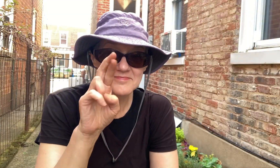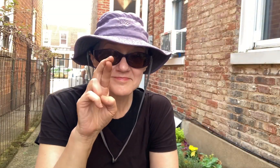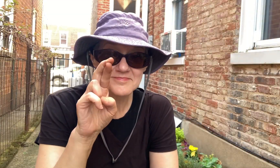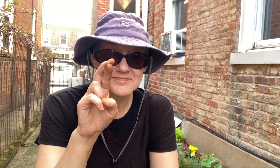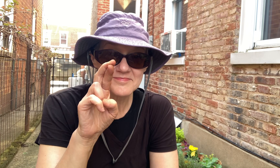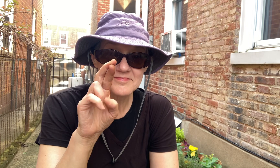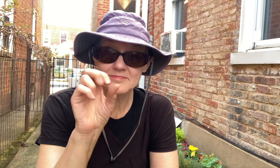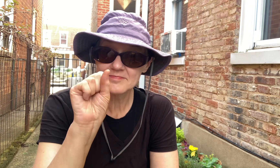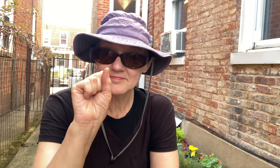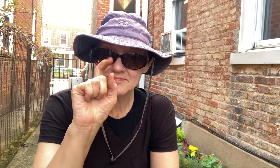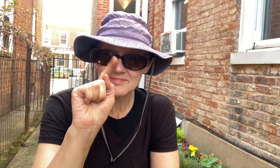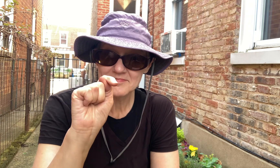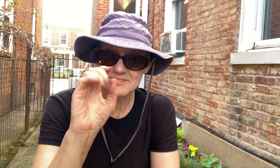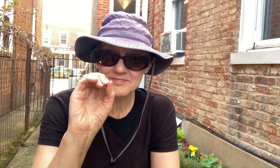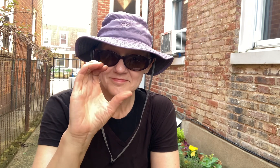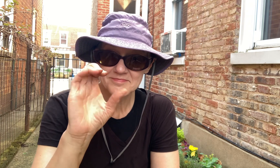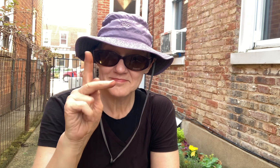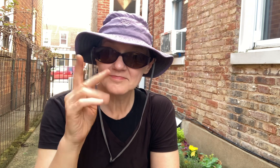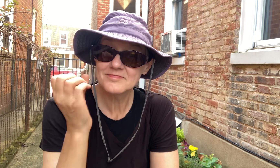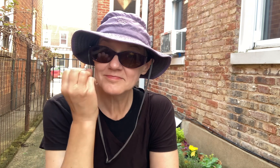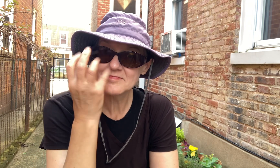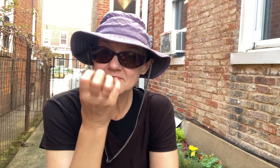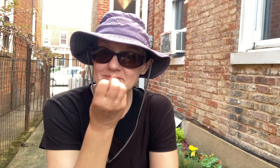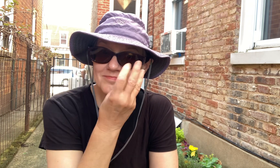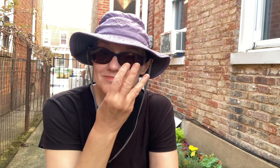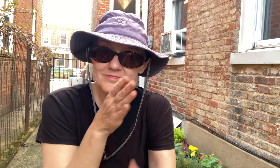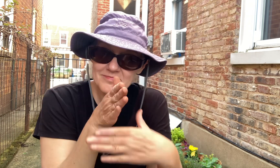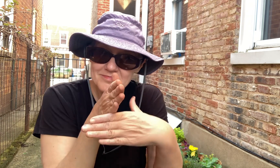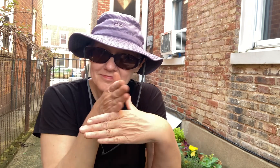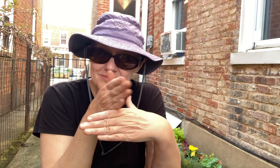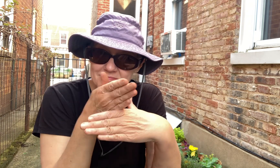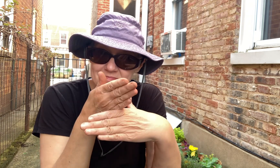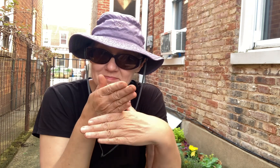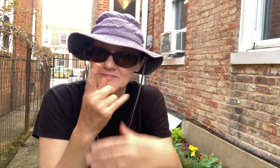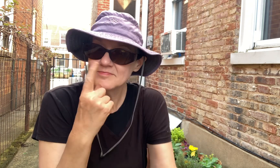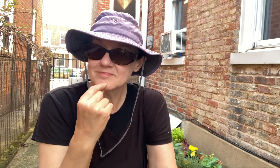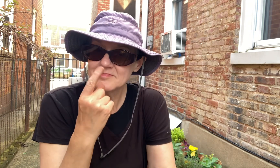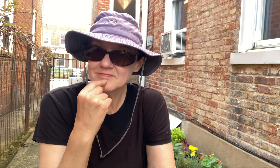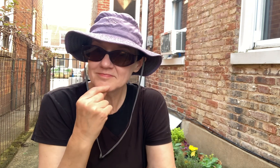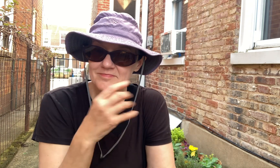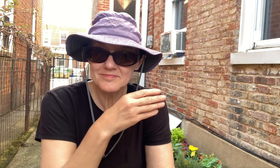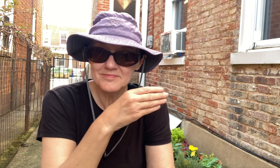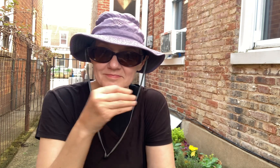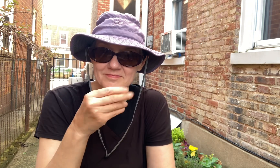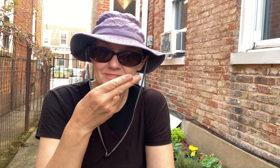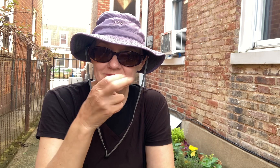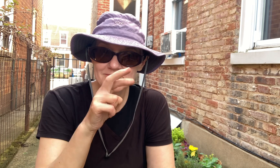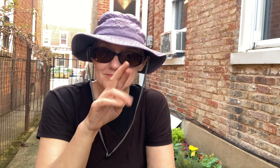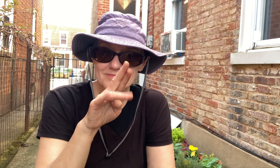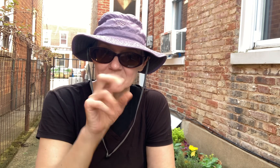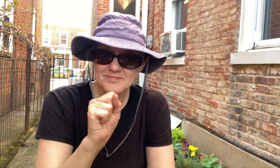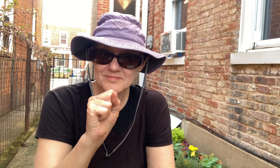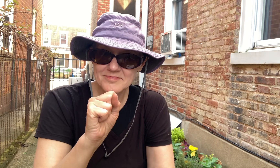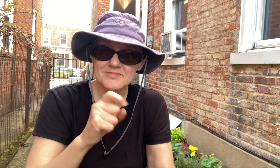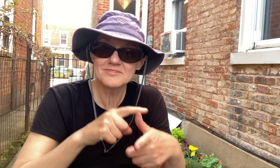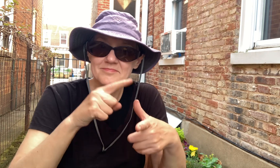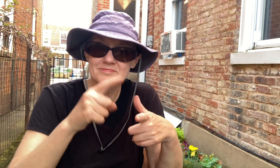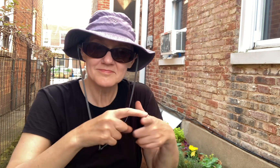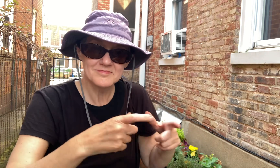Now, each tier has the stalk planted between the strawberry and